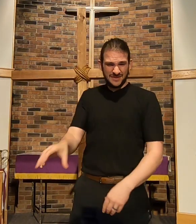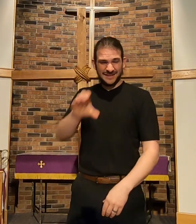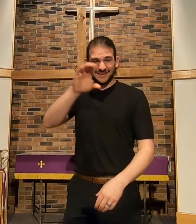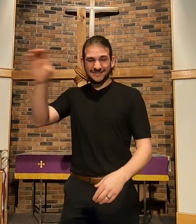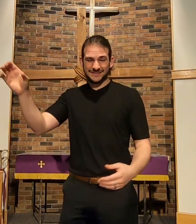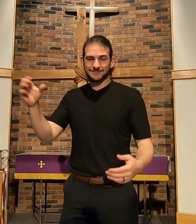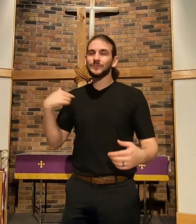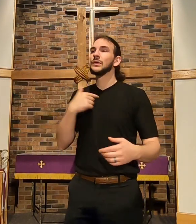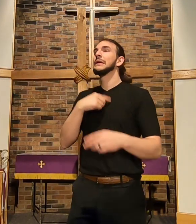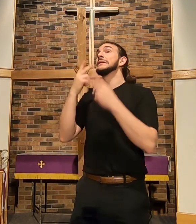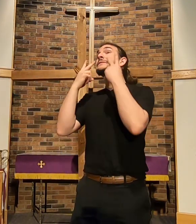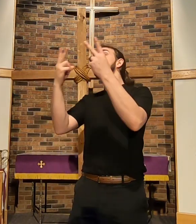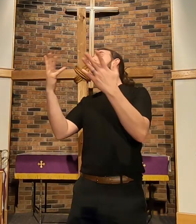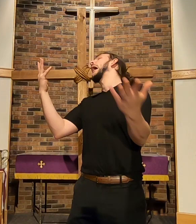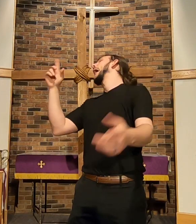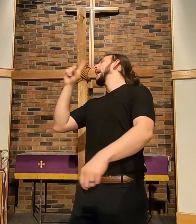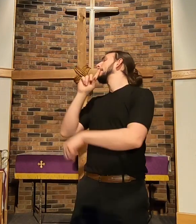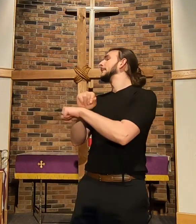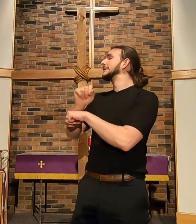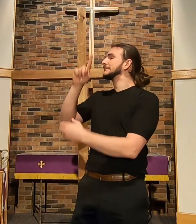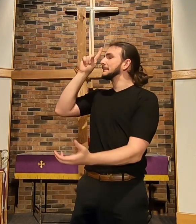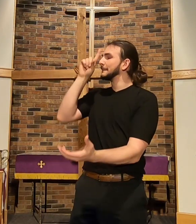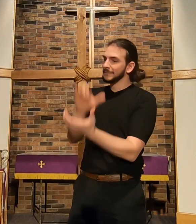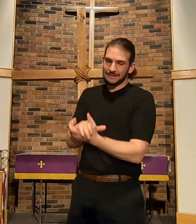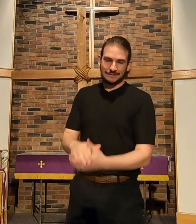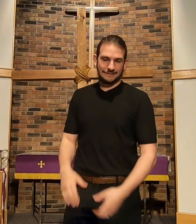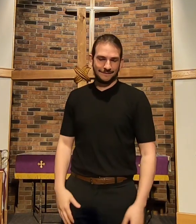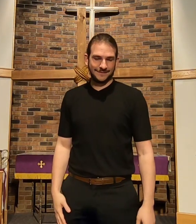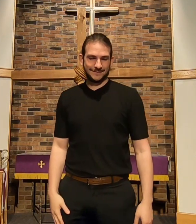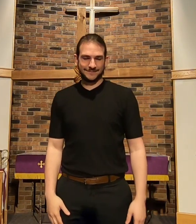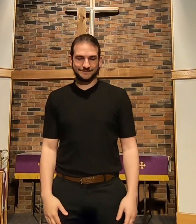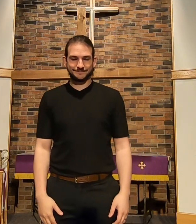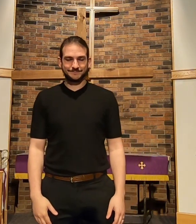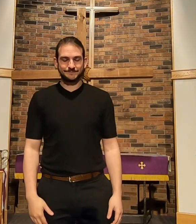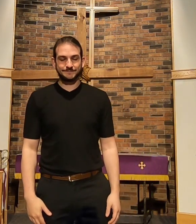cross. Then we will see and believe."